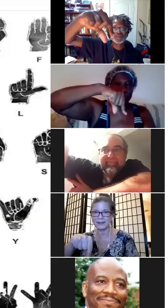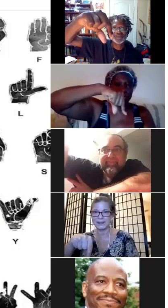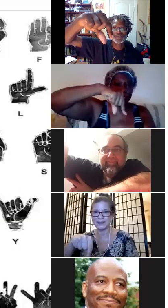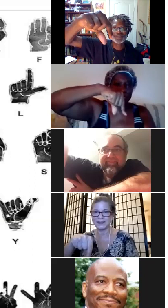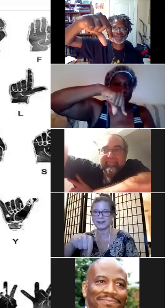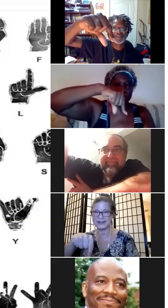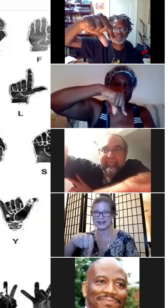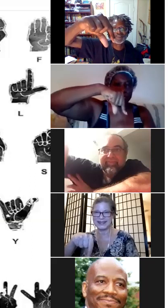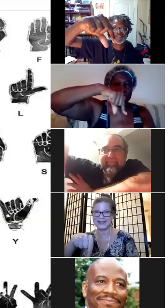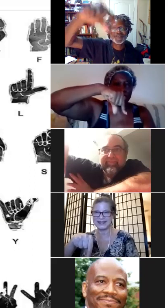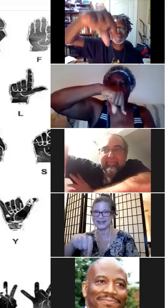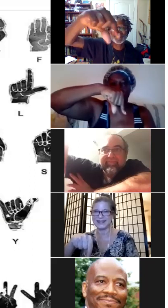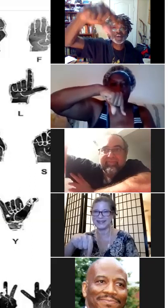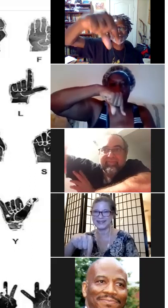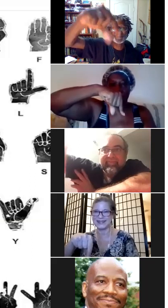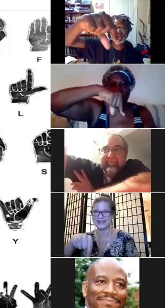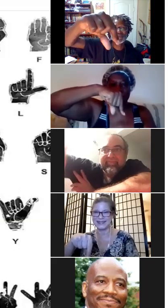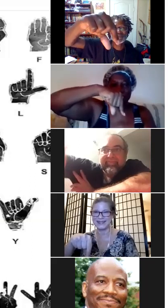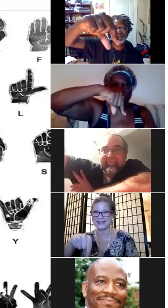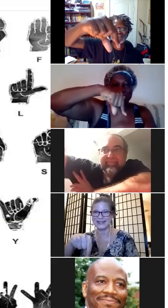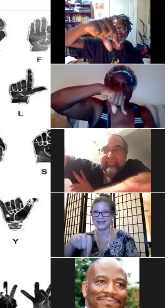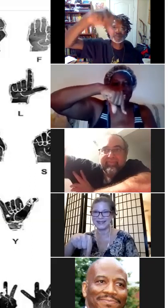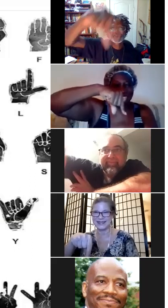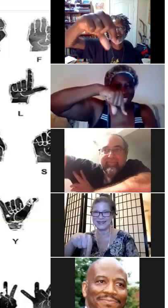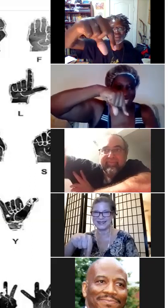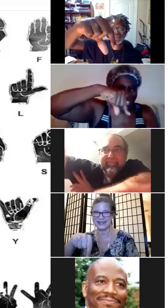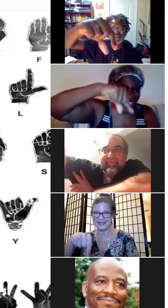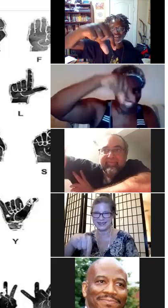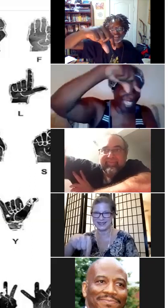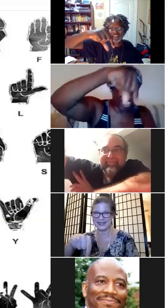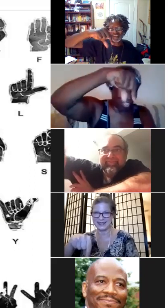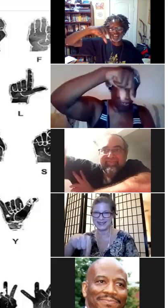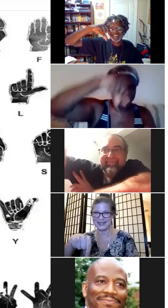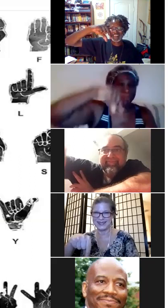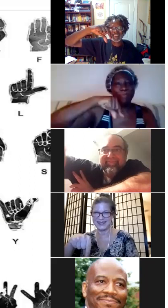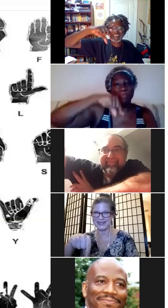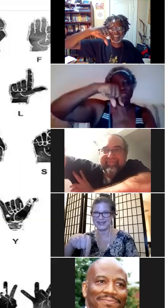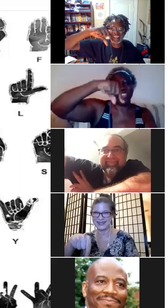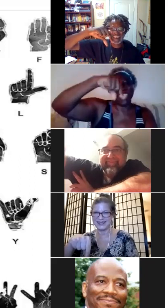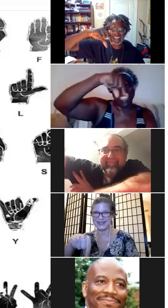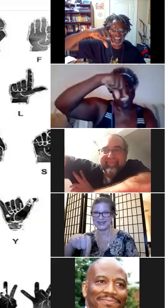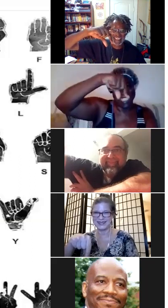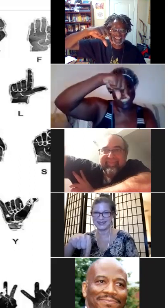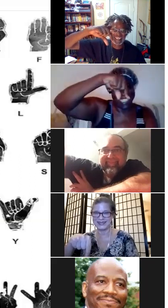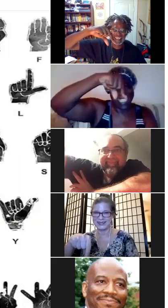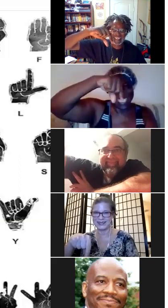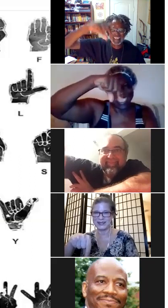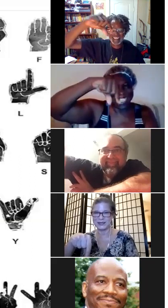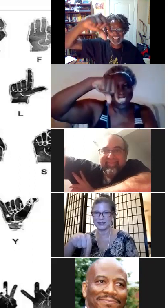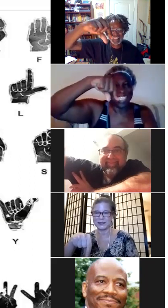Q. Huh? Okay. Be calling you. Calling you. Q. Right, that's